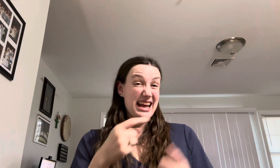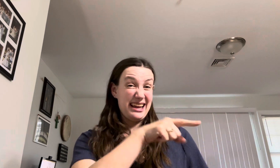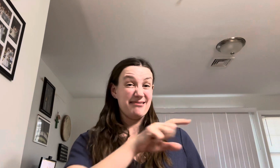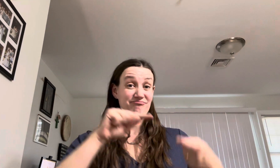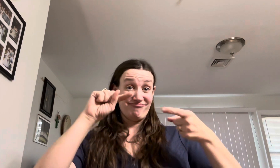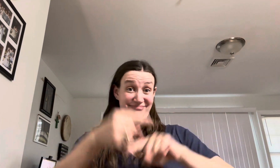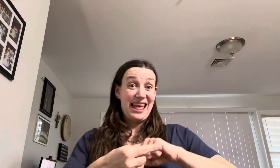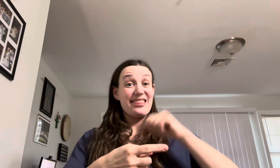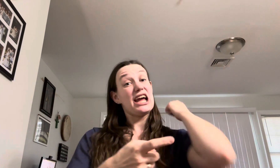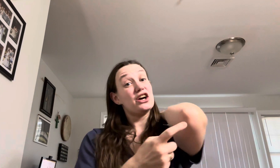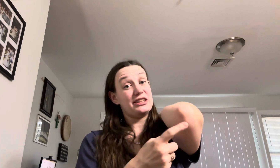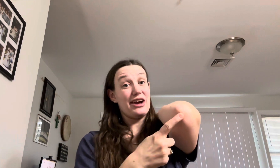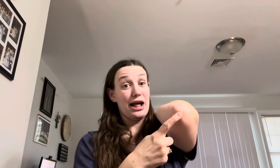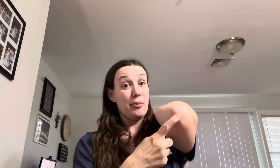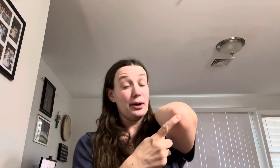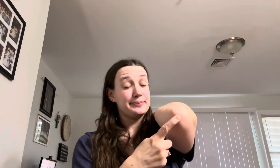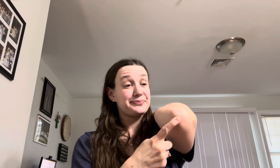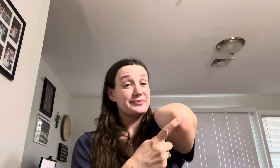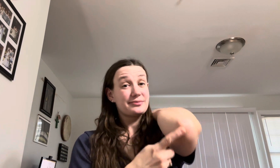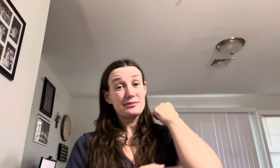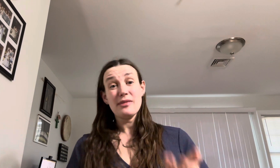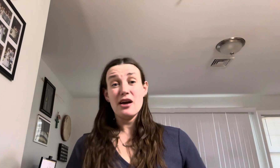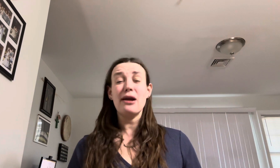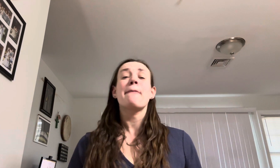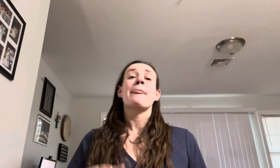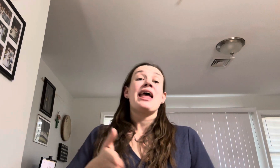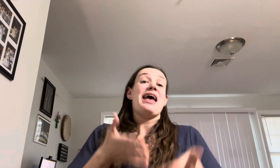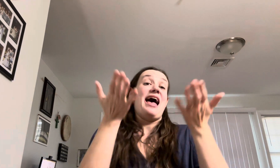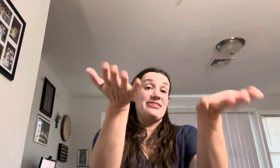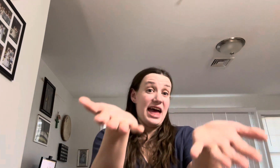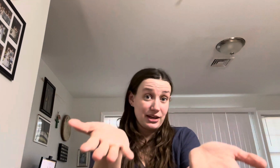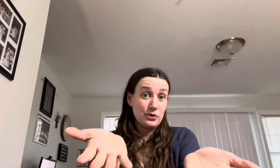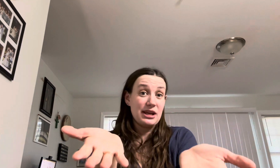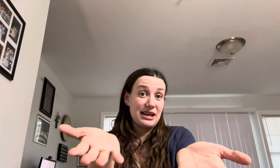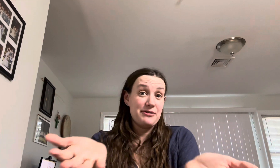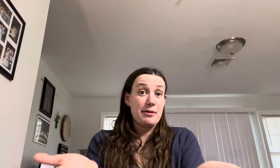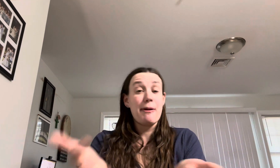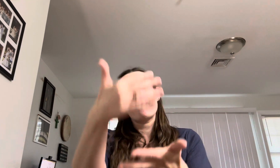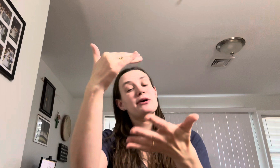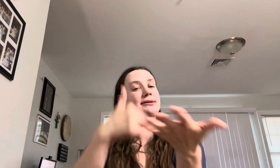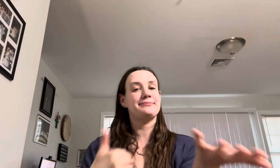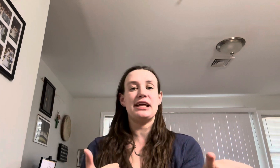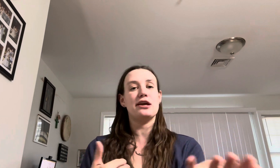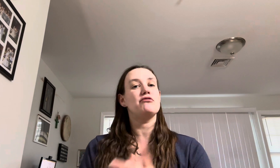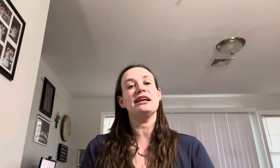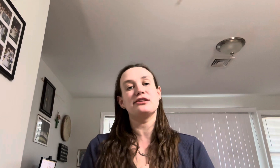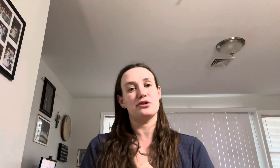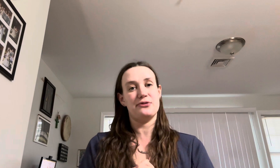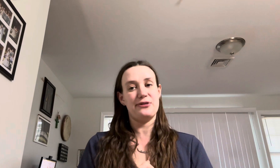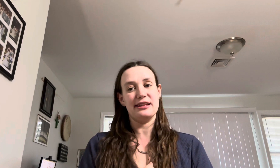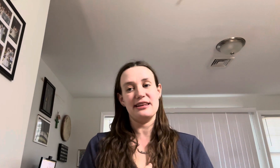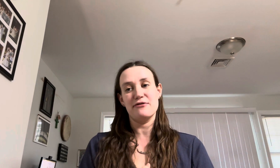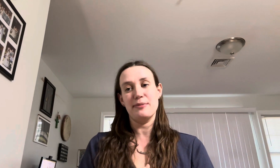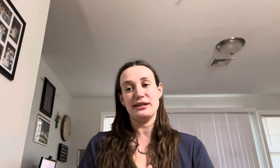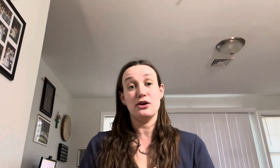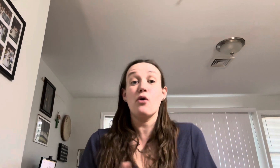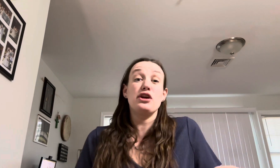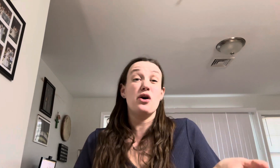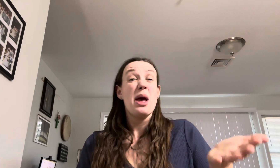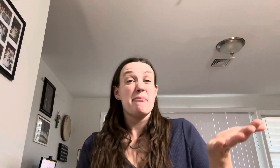today, they hurt their elbow, all right? And then you can give them the paper they can read to sort of fill in the information. Or, maybe